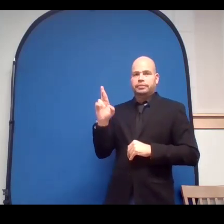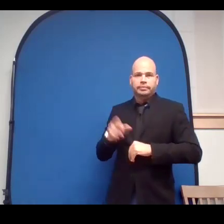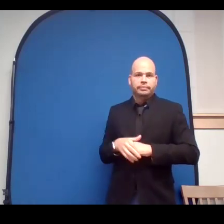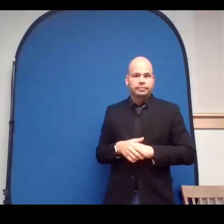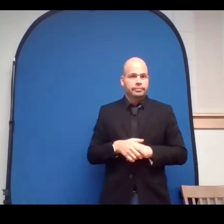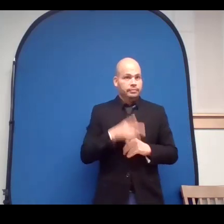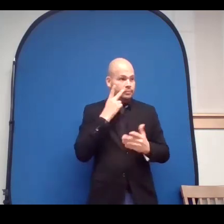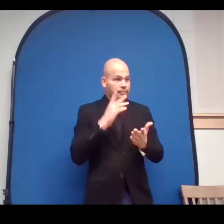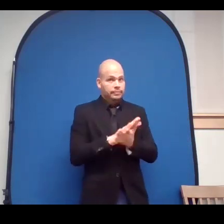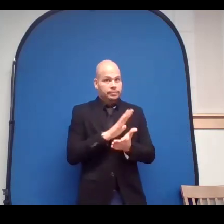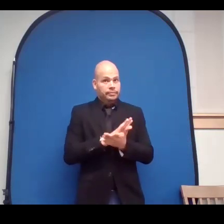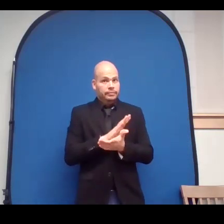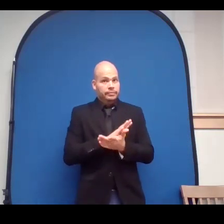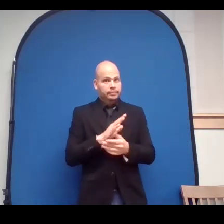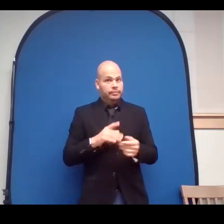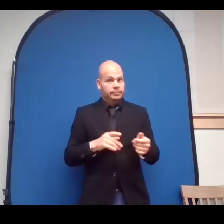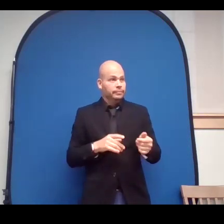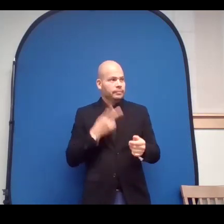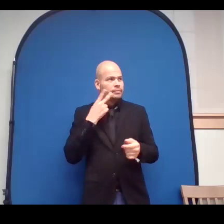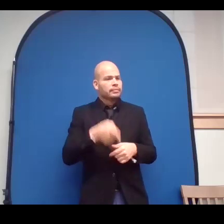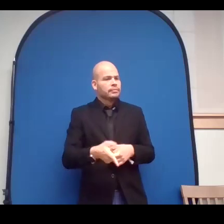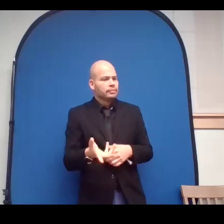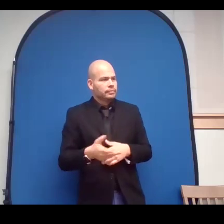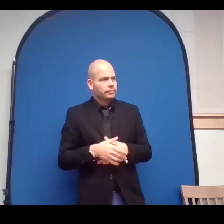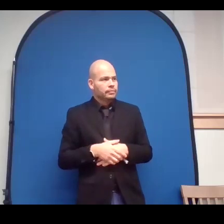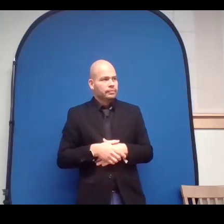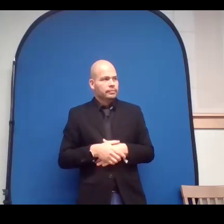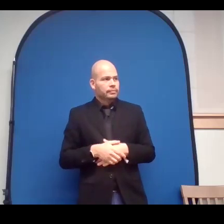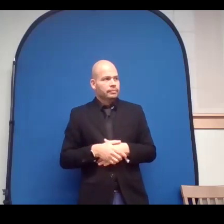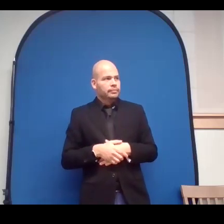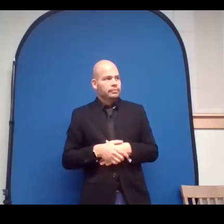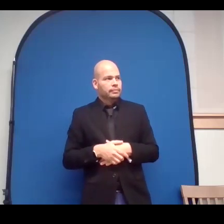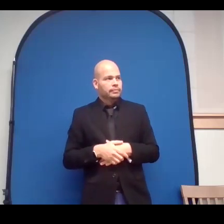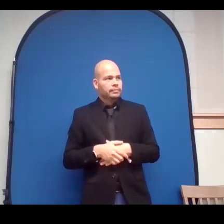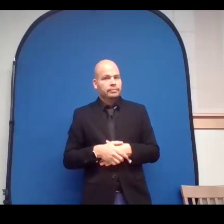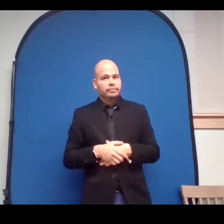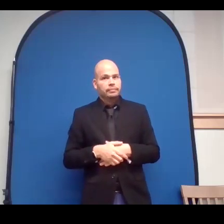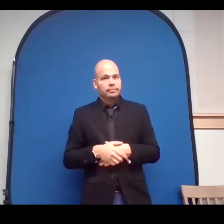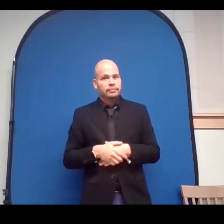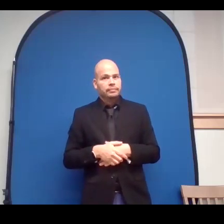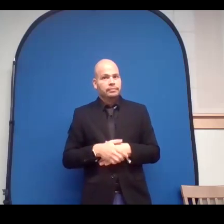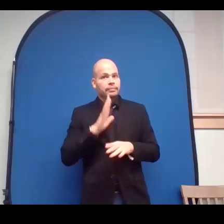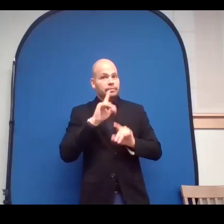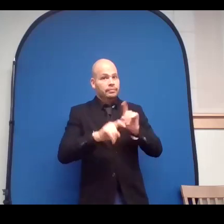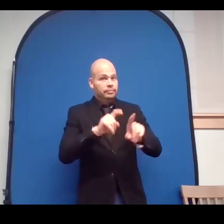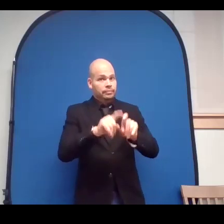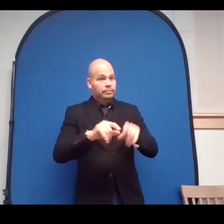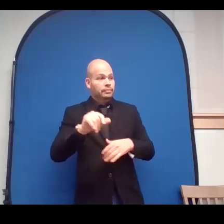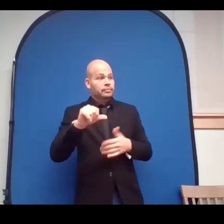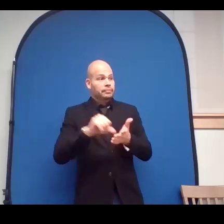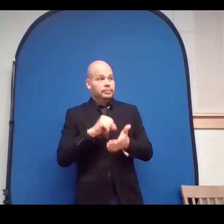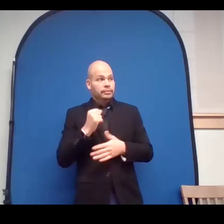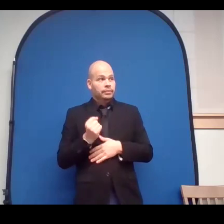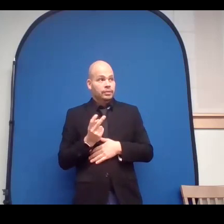sir. Okay, well, I just want to ask you a question, a couple questions. Turn to page 12,